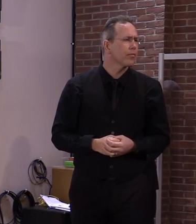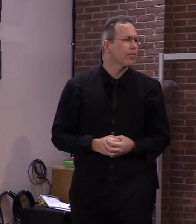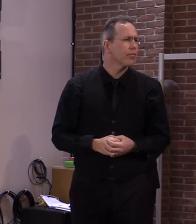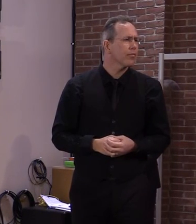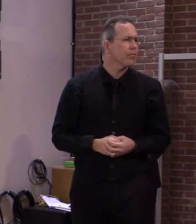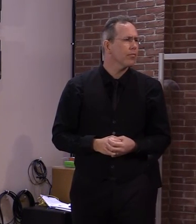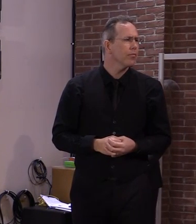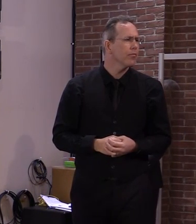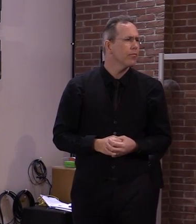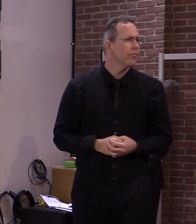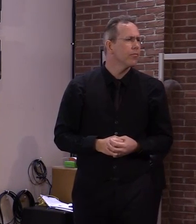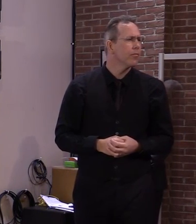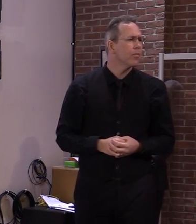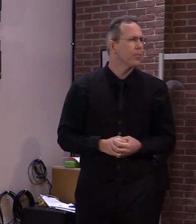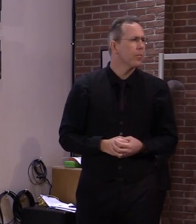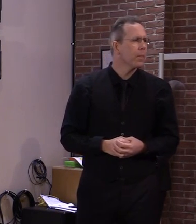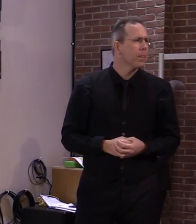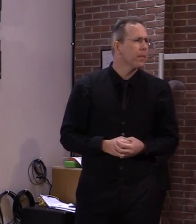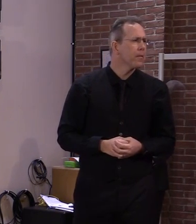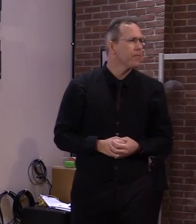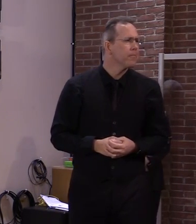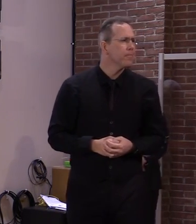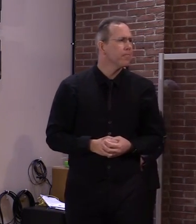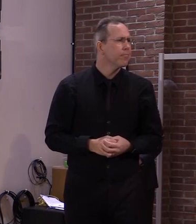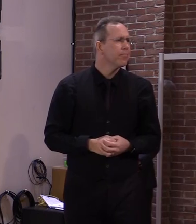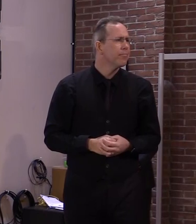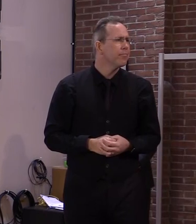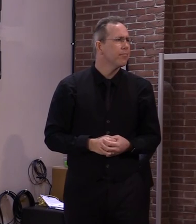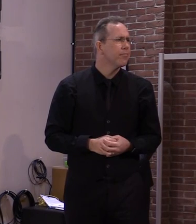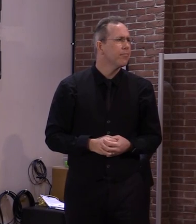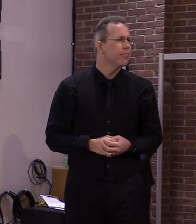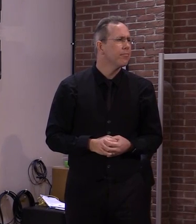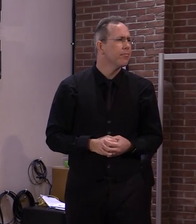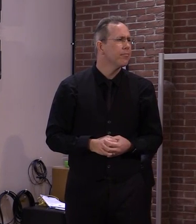no follow-up until the news broke last week in the press.